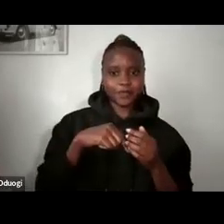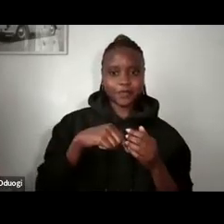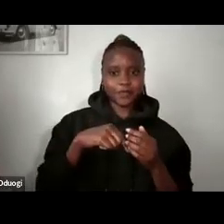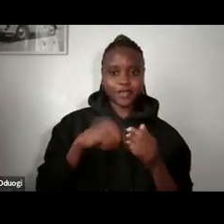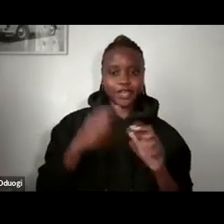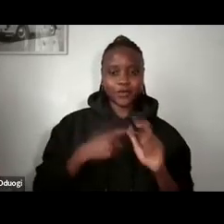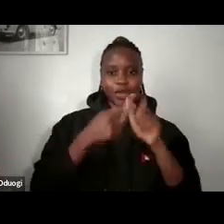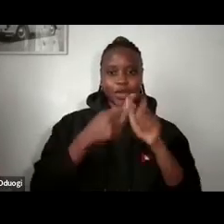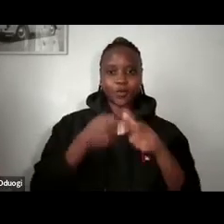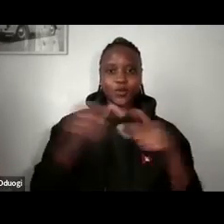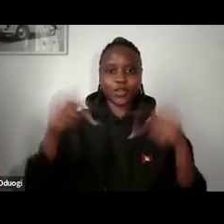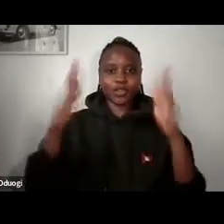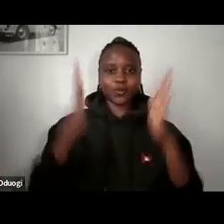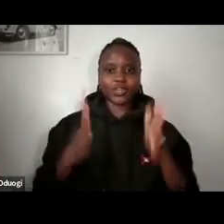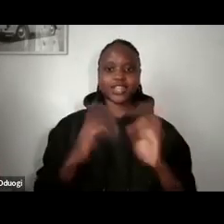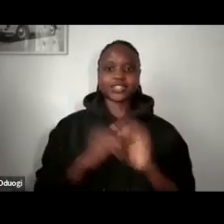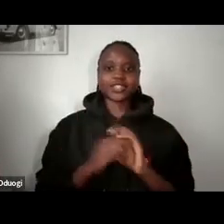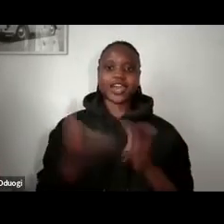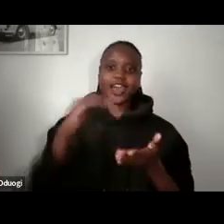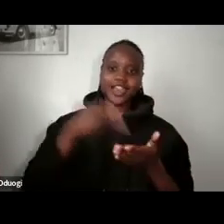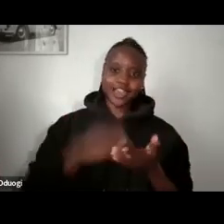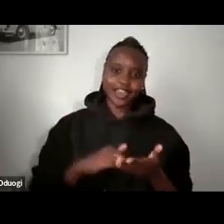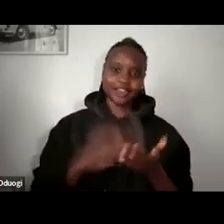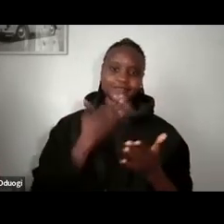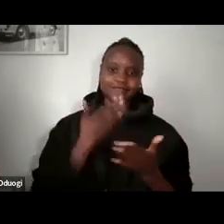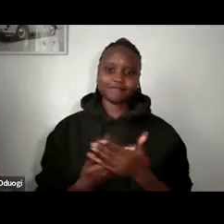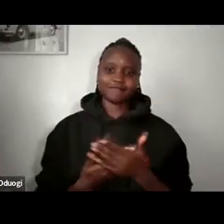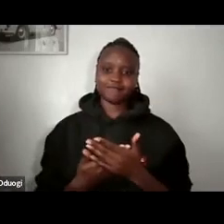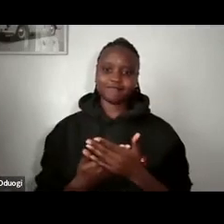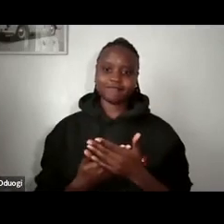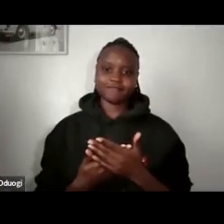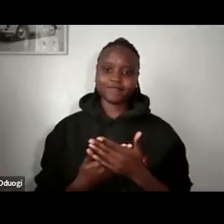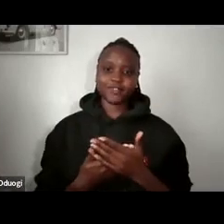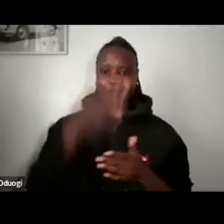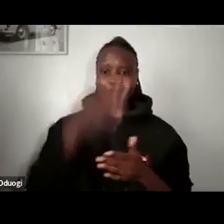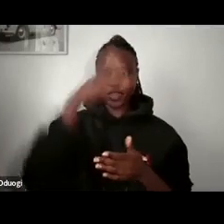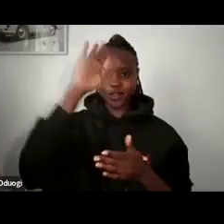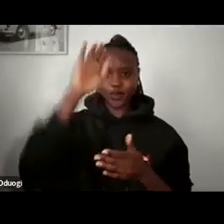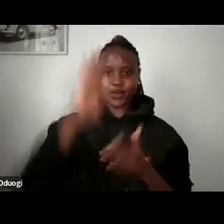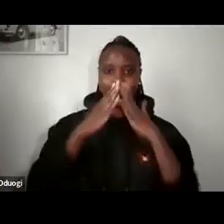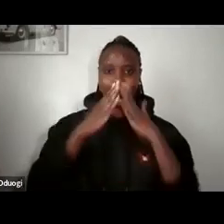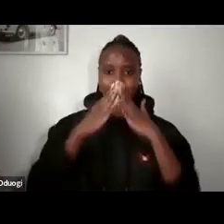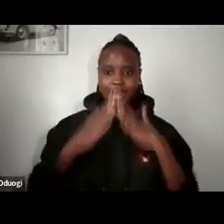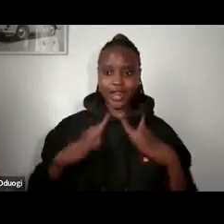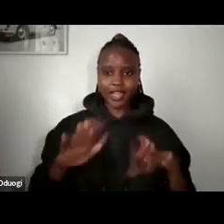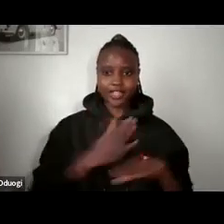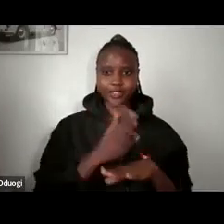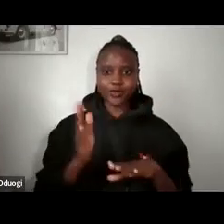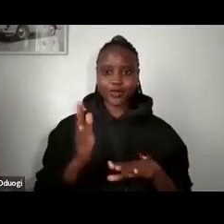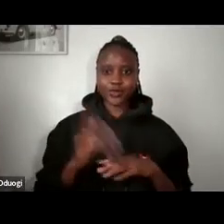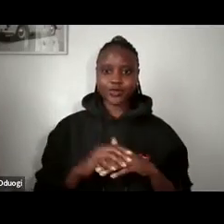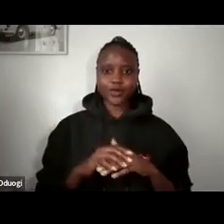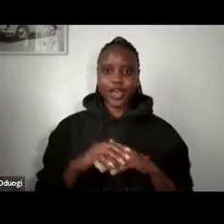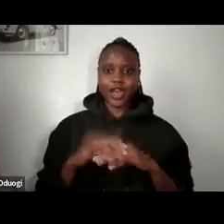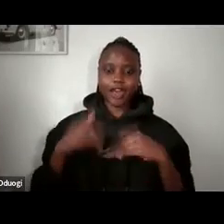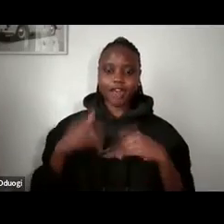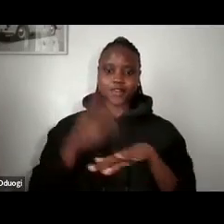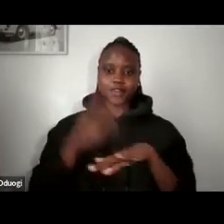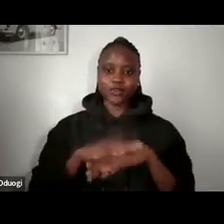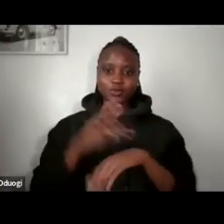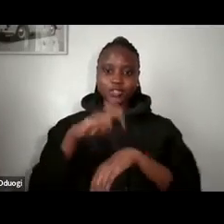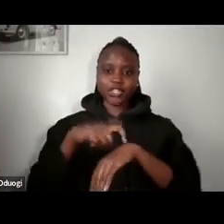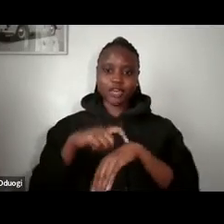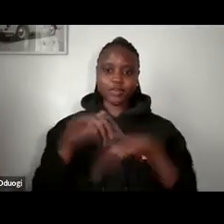winners. Again, asante sana. So God bless you. We wish you a good time. And we look forward